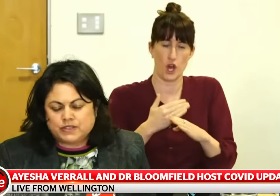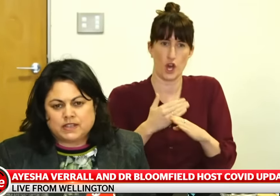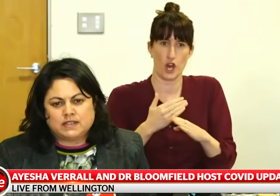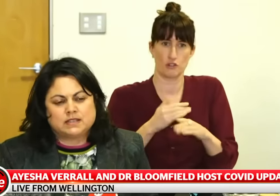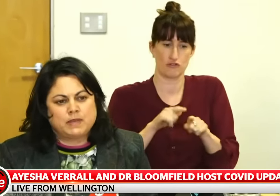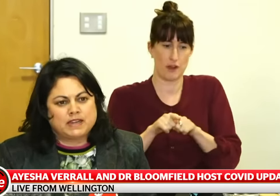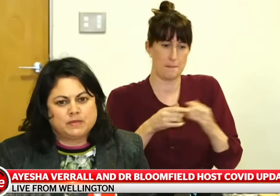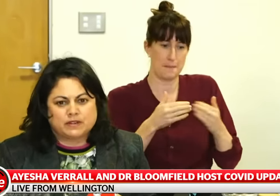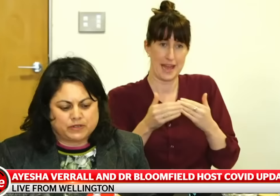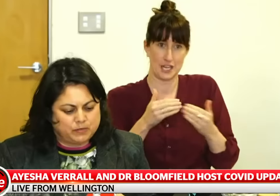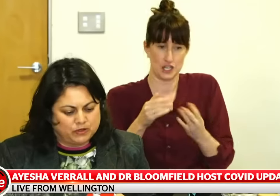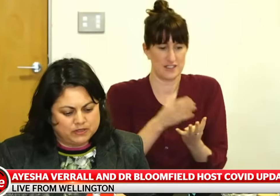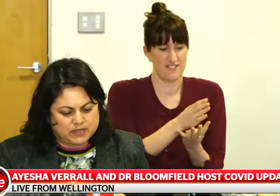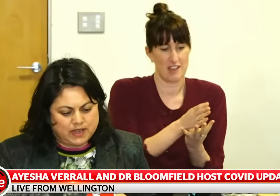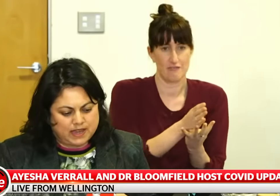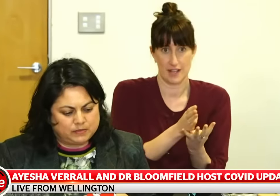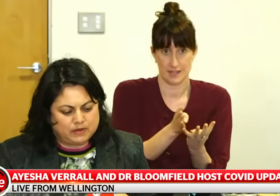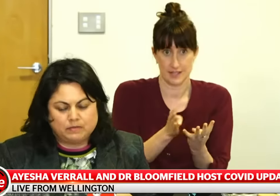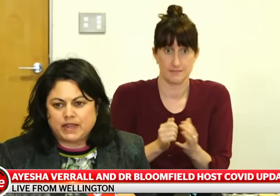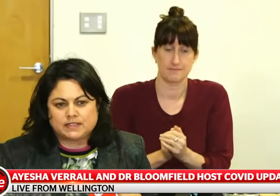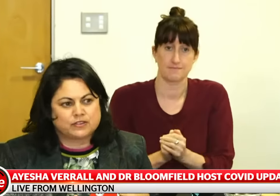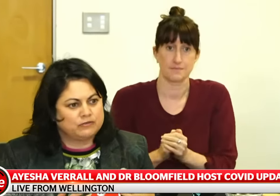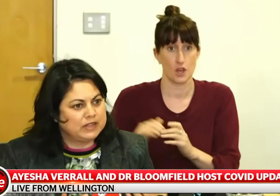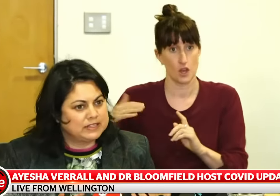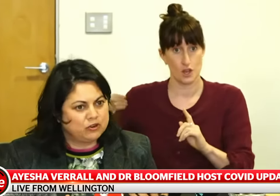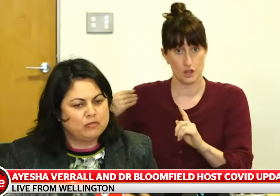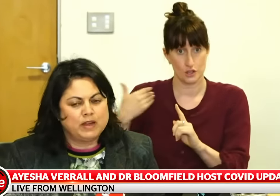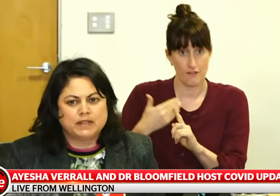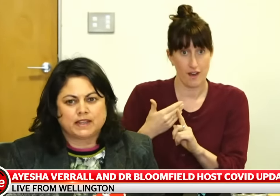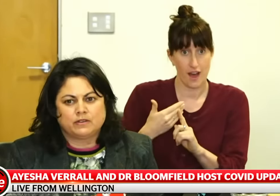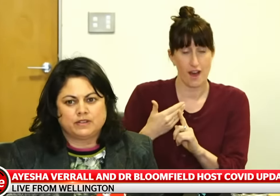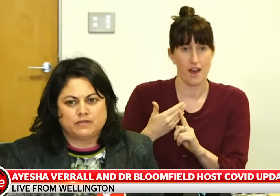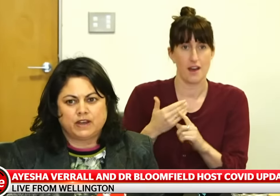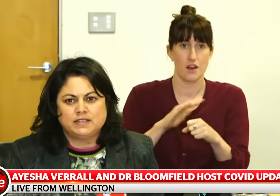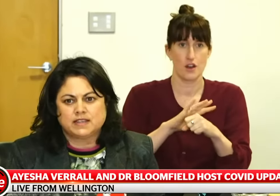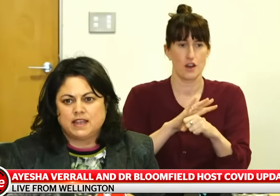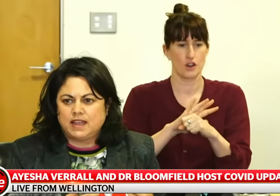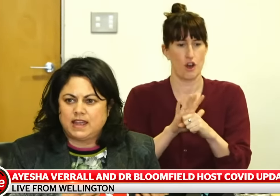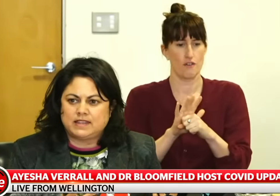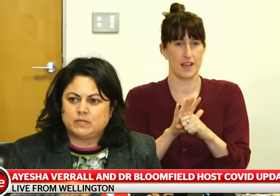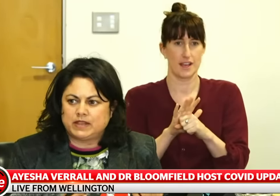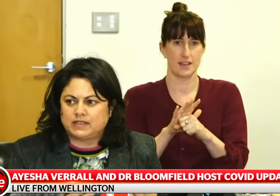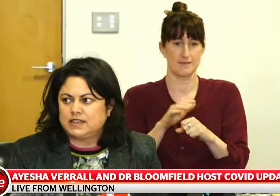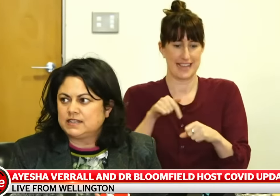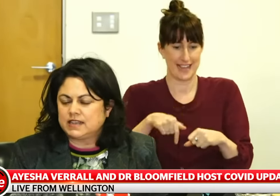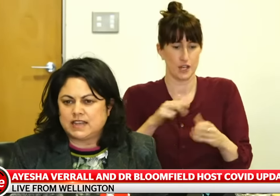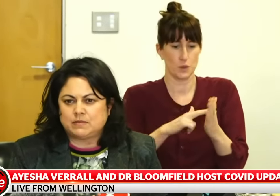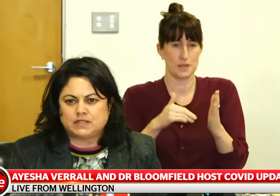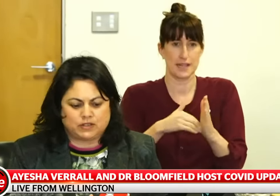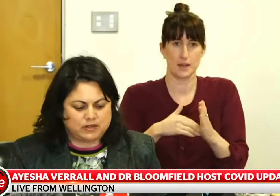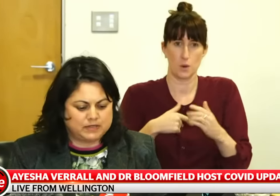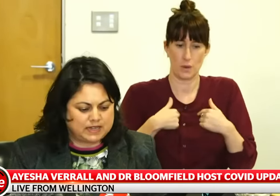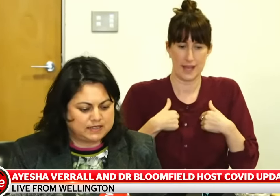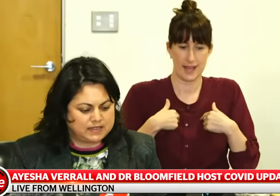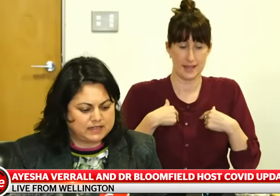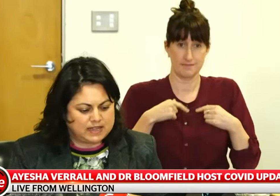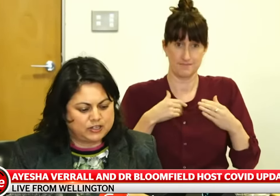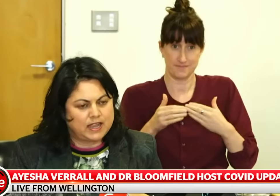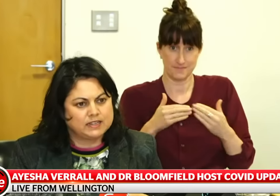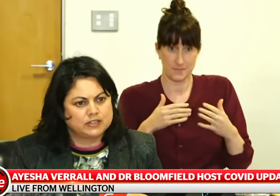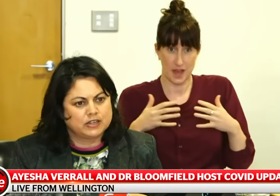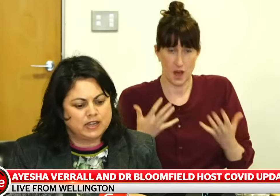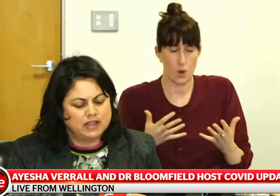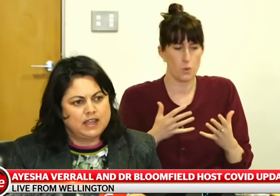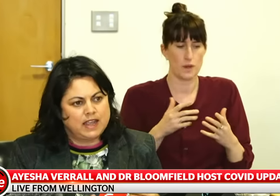So New Zealand's pandemic response has been based on really strong public health advice and the ability to adapt to circumstances as